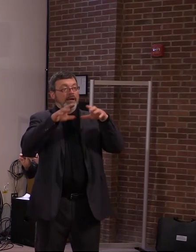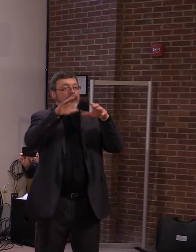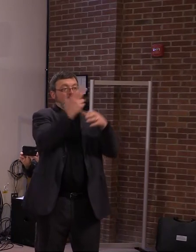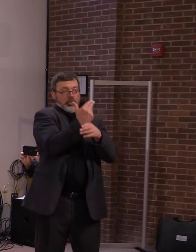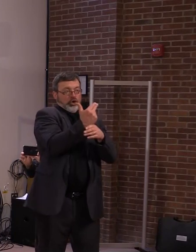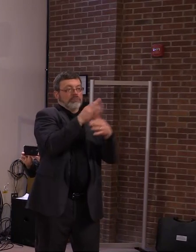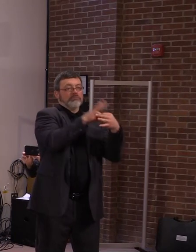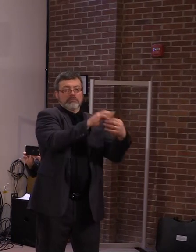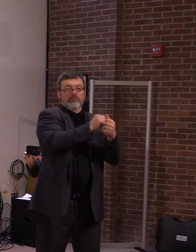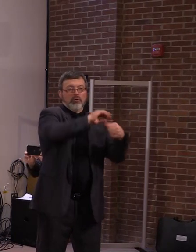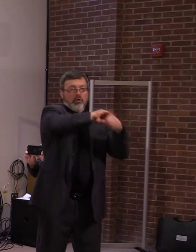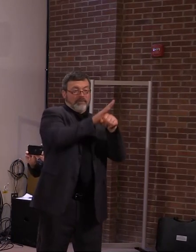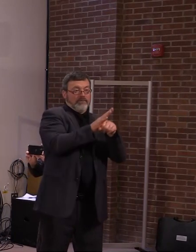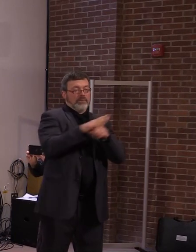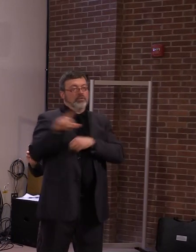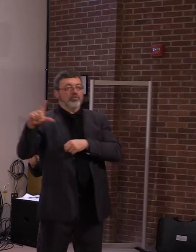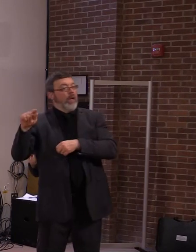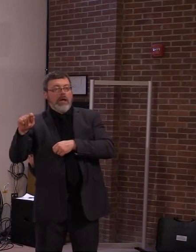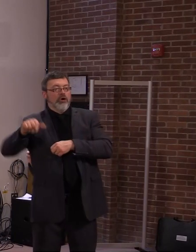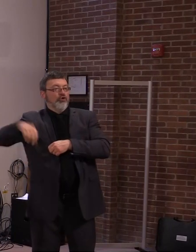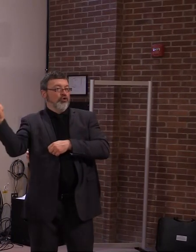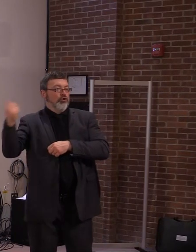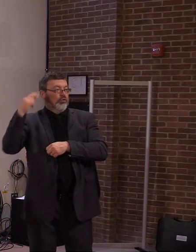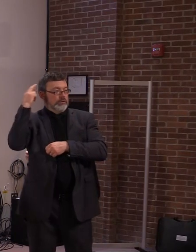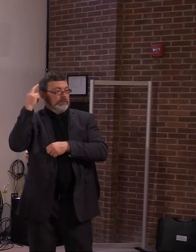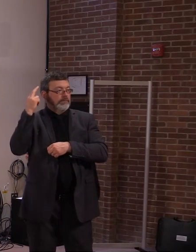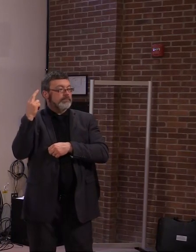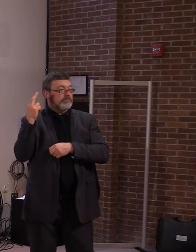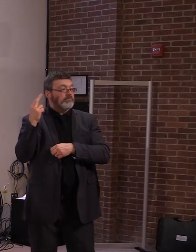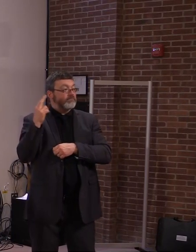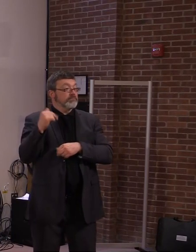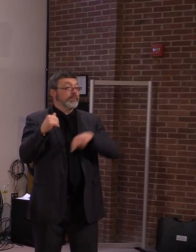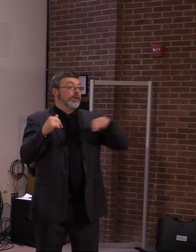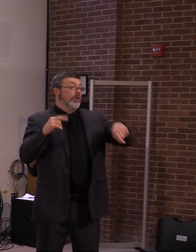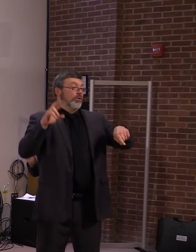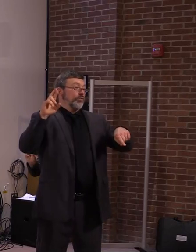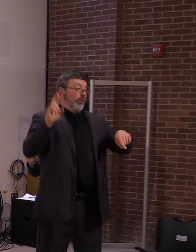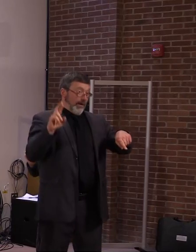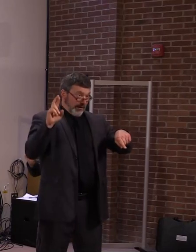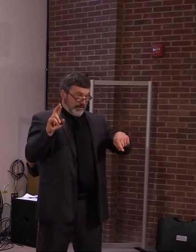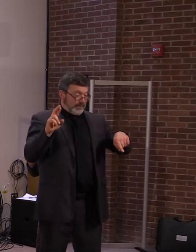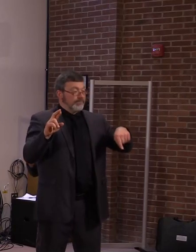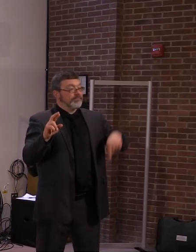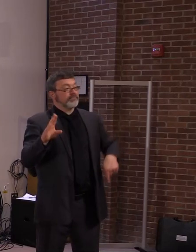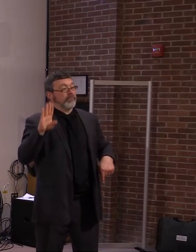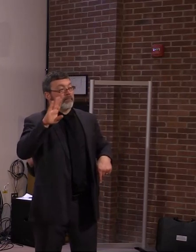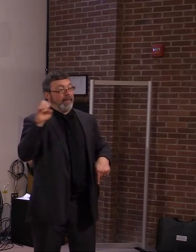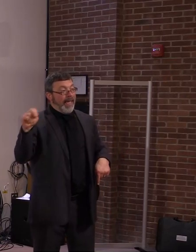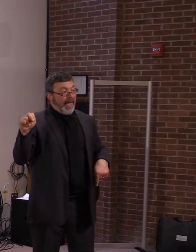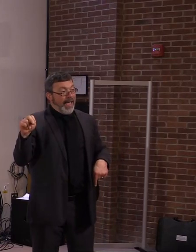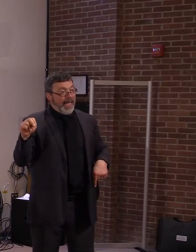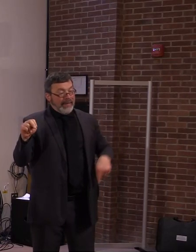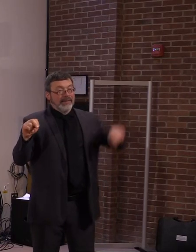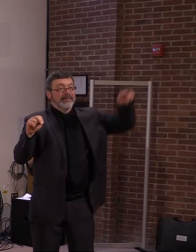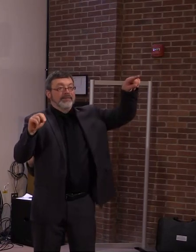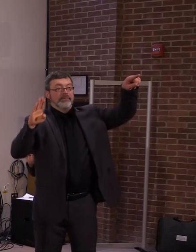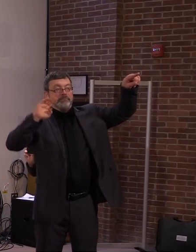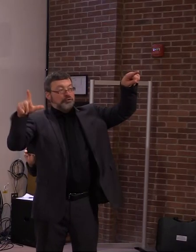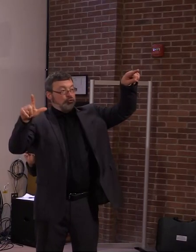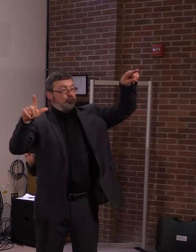want a distribution, it's Rutland Regional, Southwest Vermont, and UVM, where we're